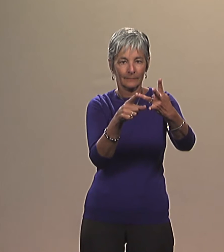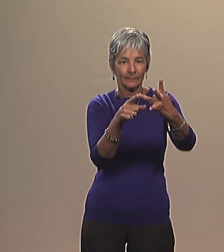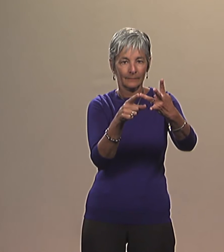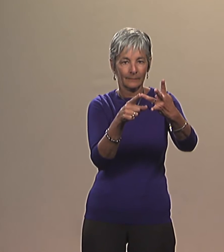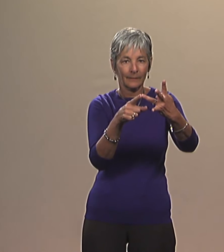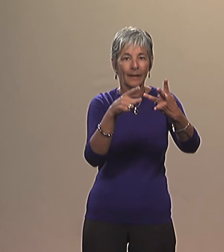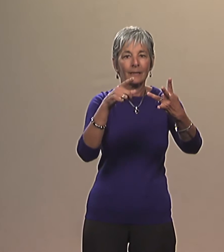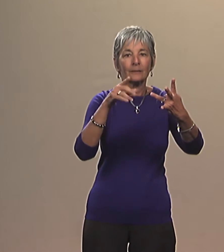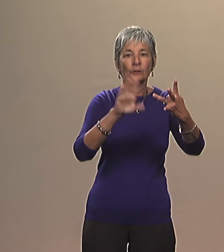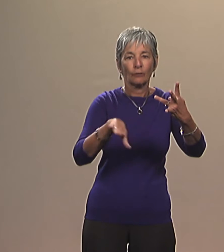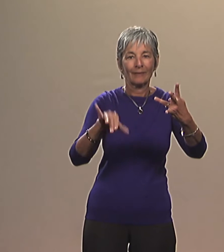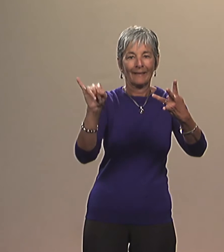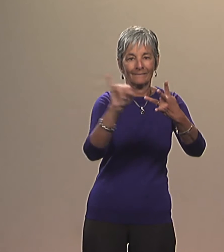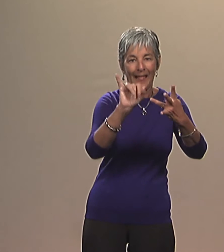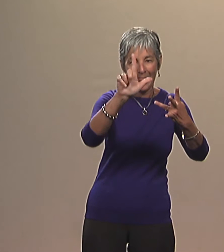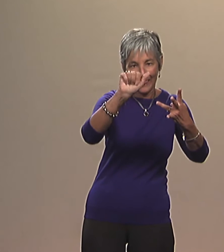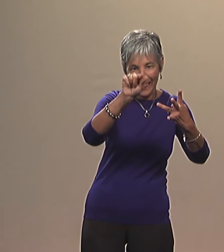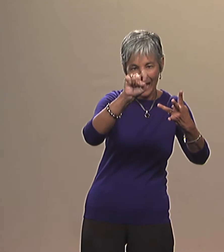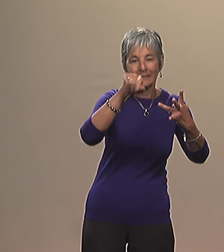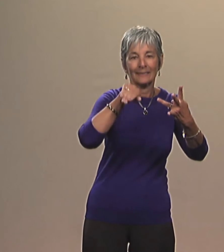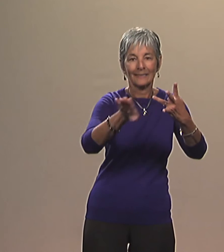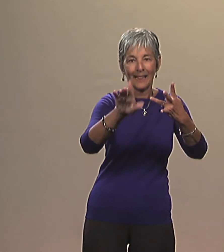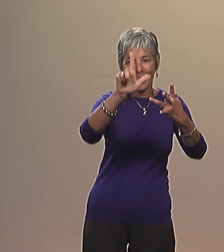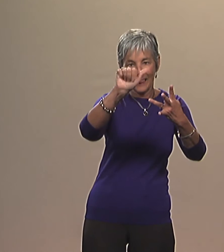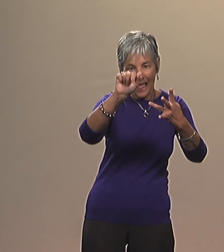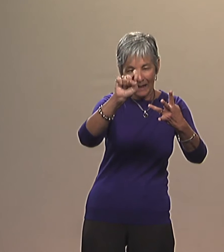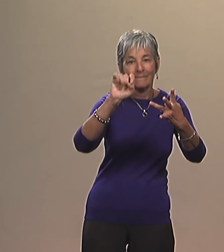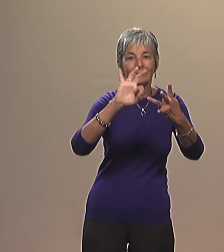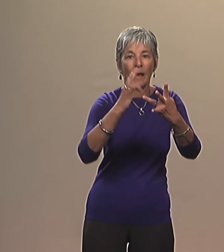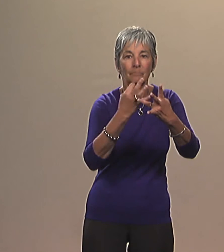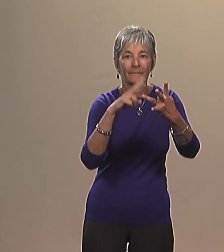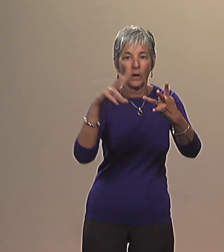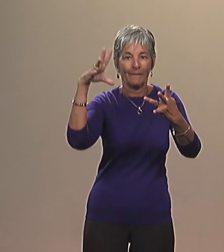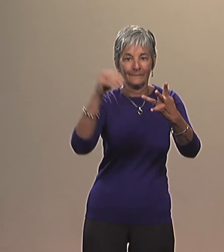It was those with children identified late, but the families were involved.